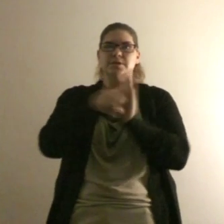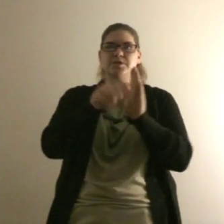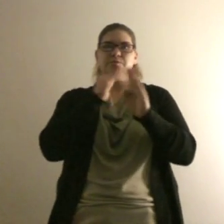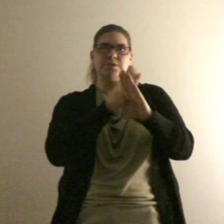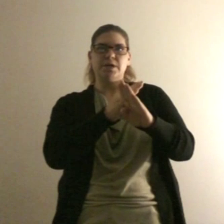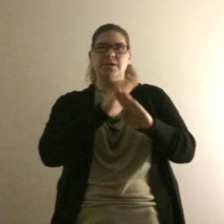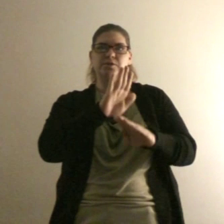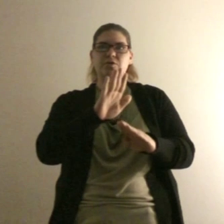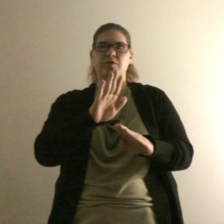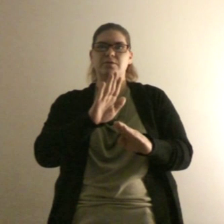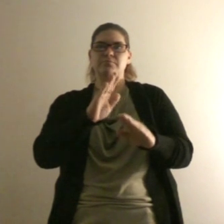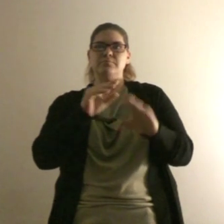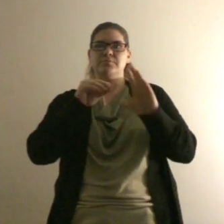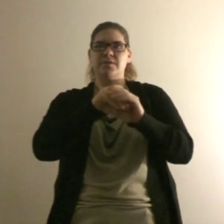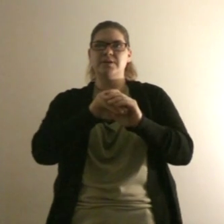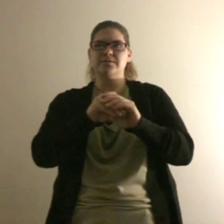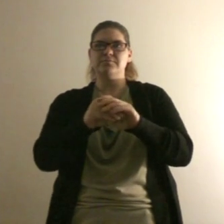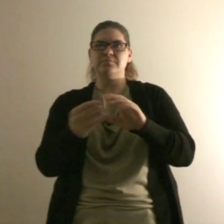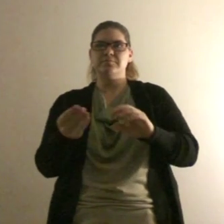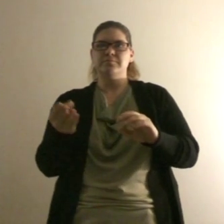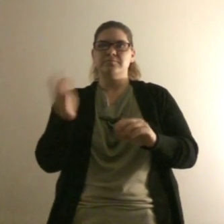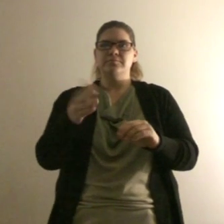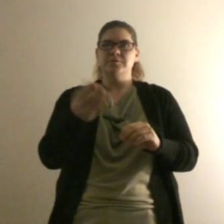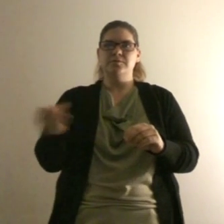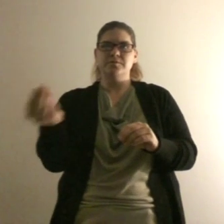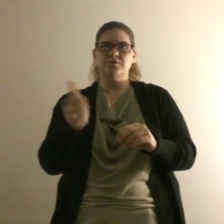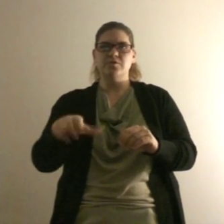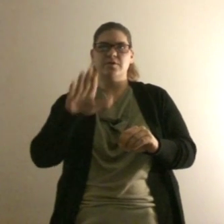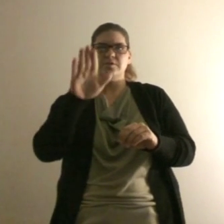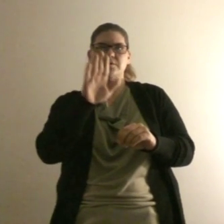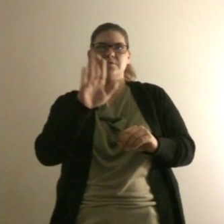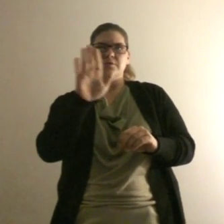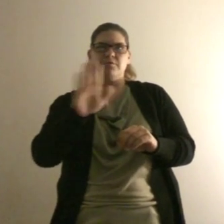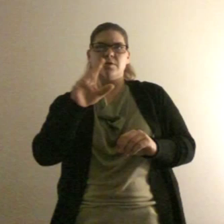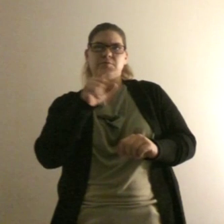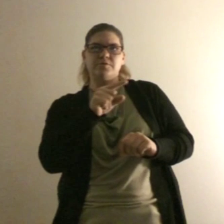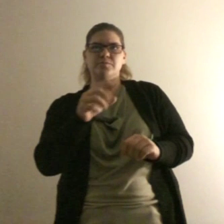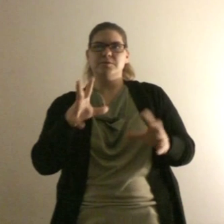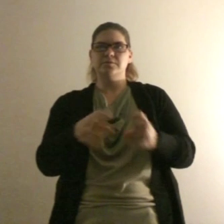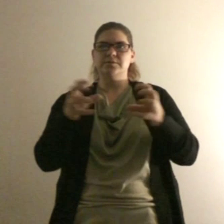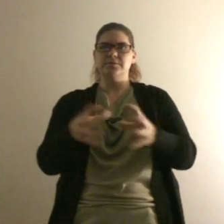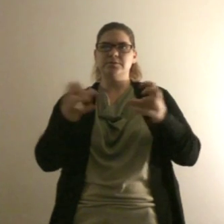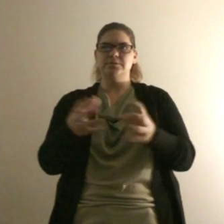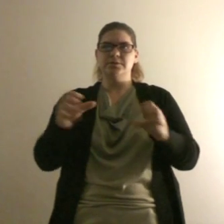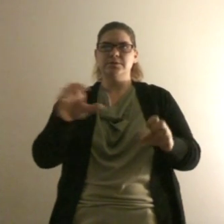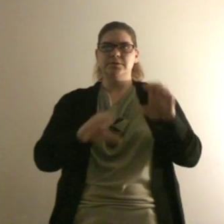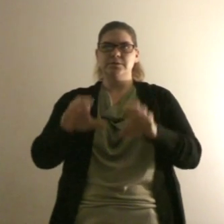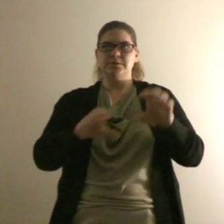It is applied by turning over the soil around the rose bush and working the granules of chemical into the soil. The